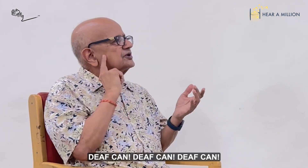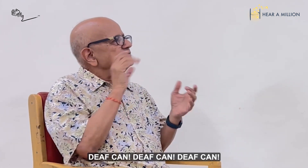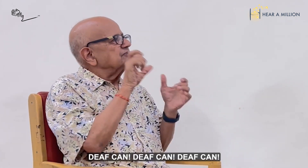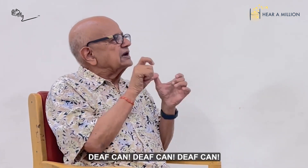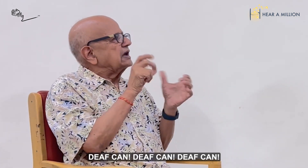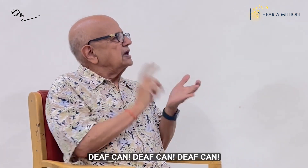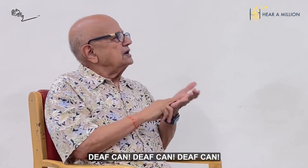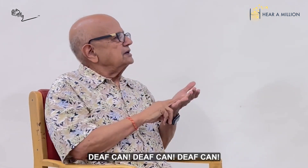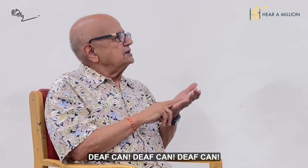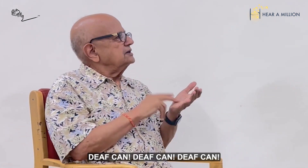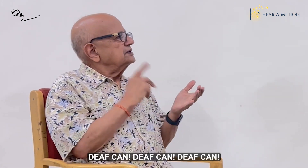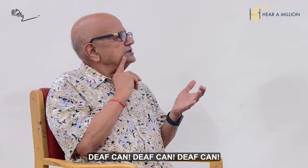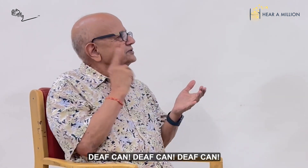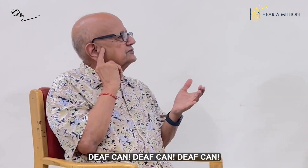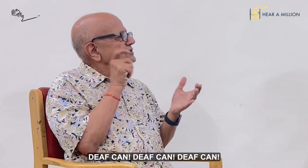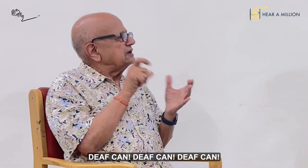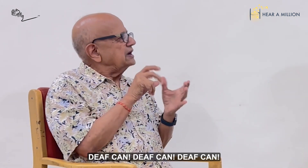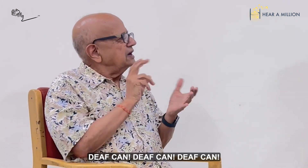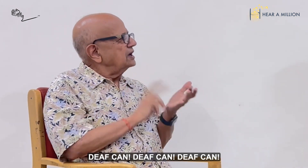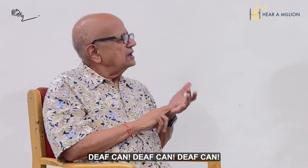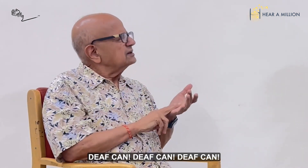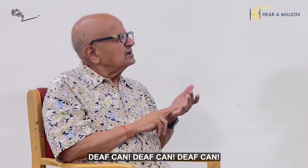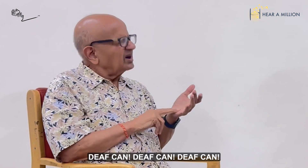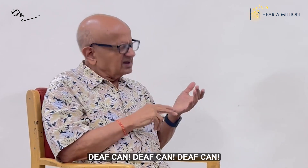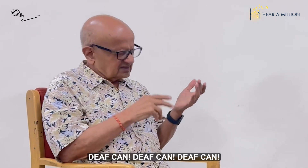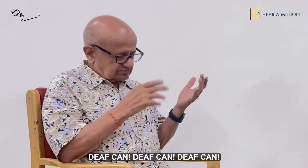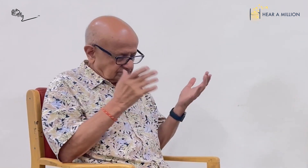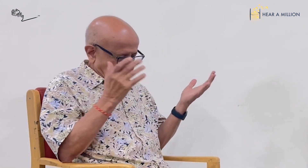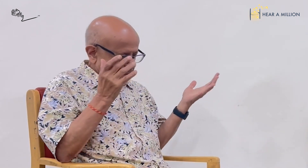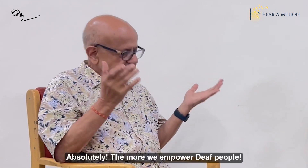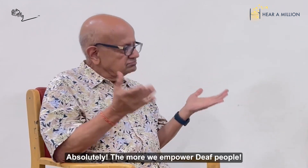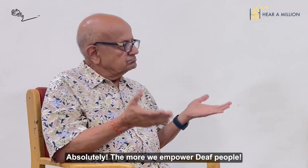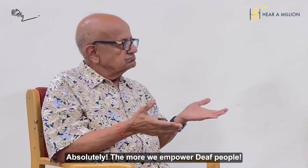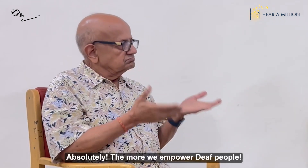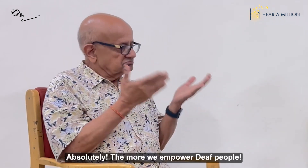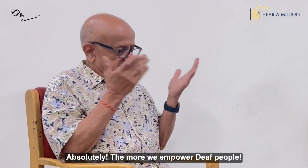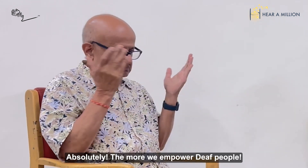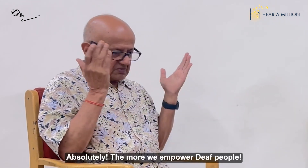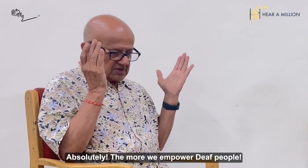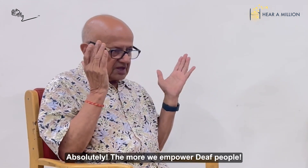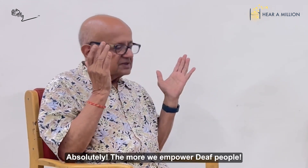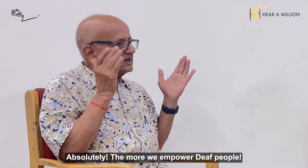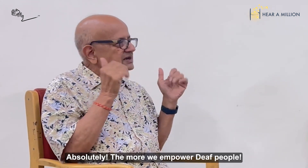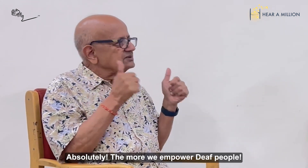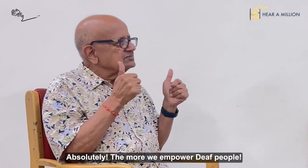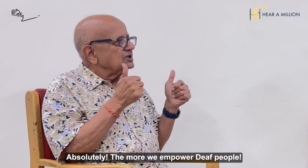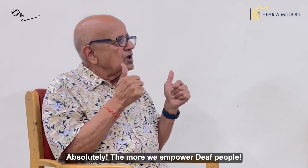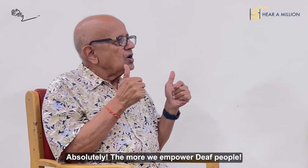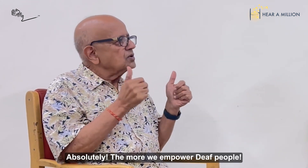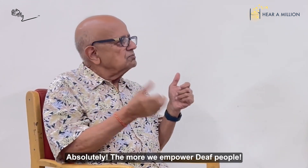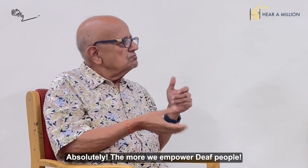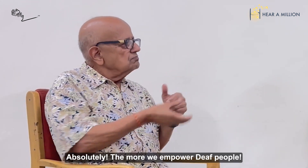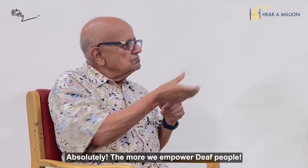Deaf can, deaf can, deaf can. Absolutely, the more we empower deaf